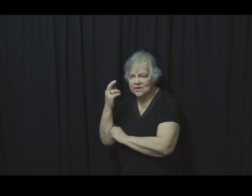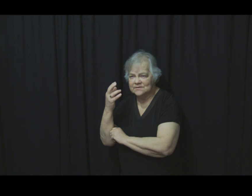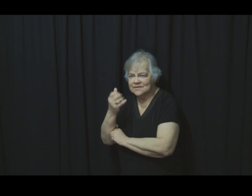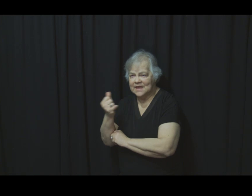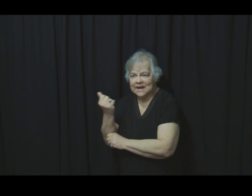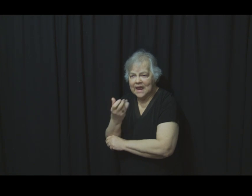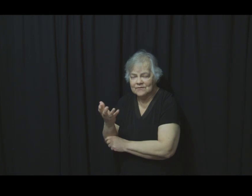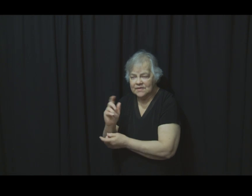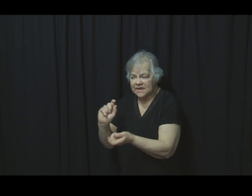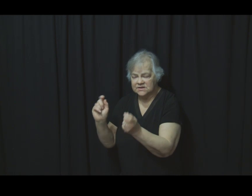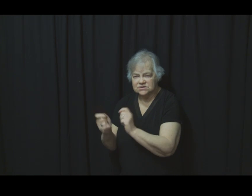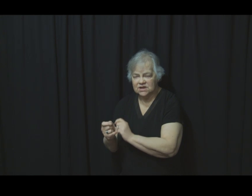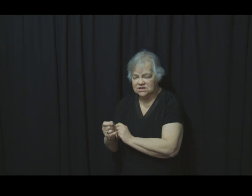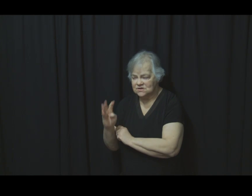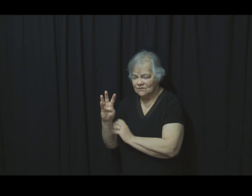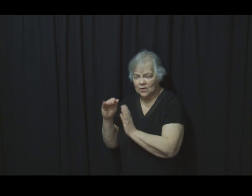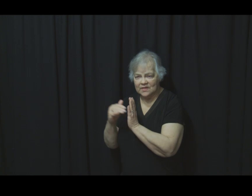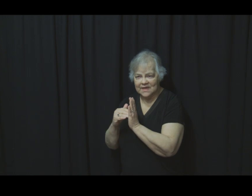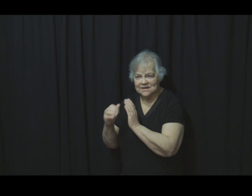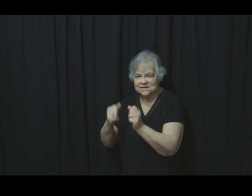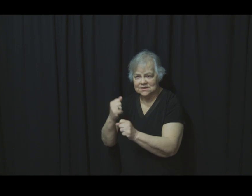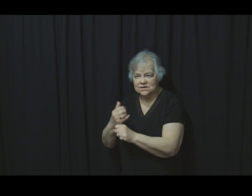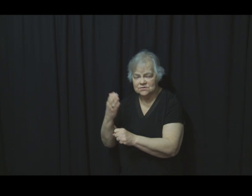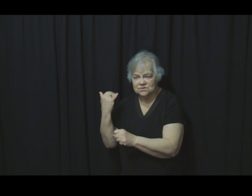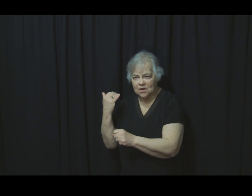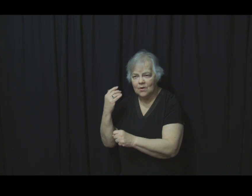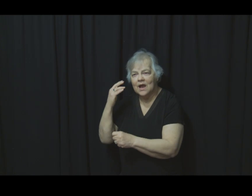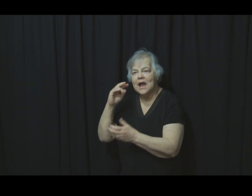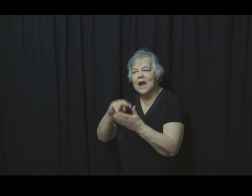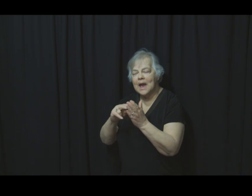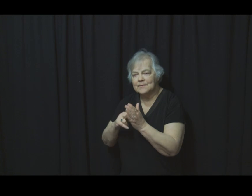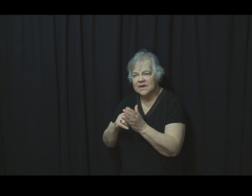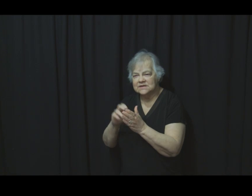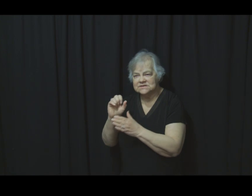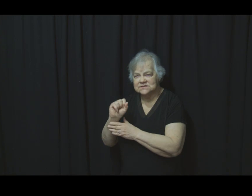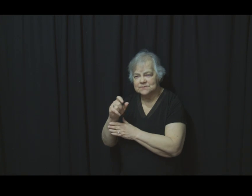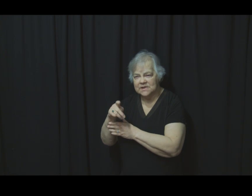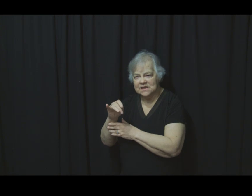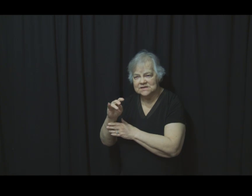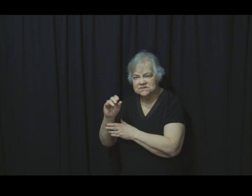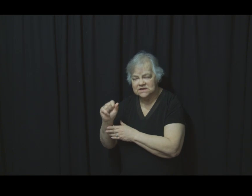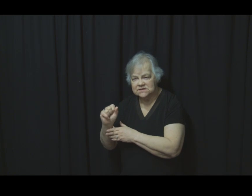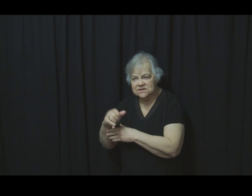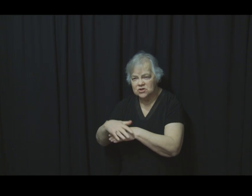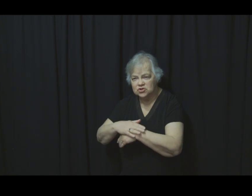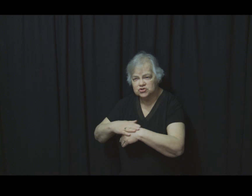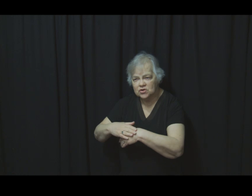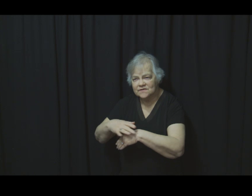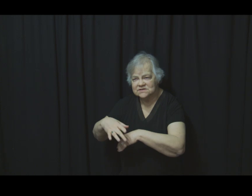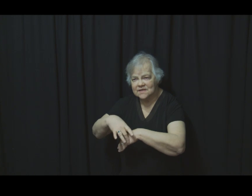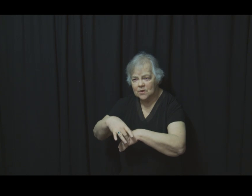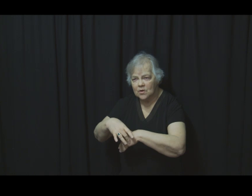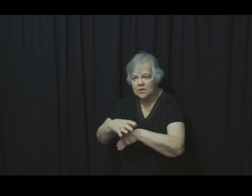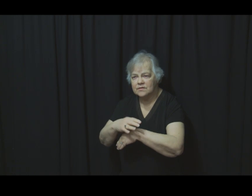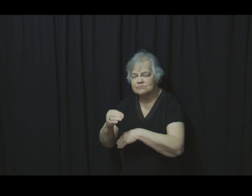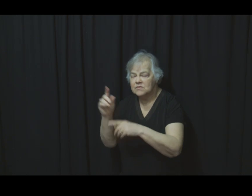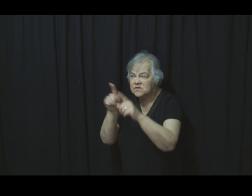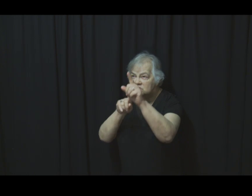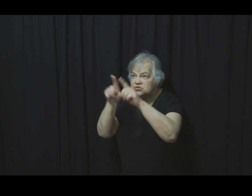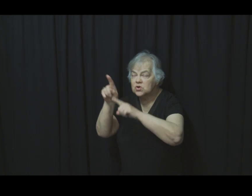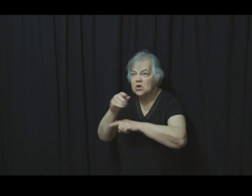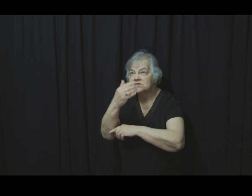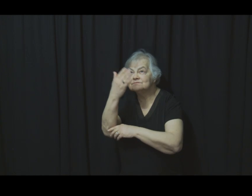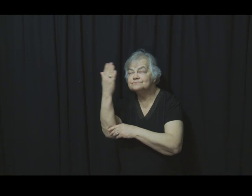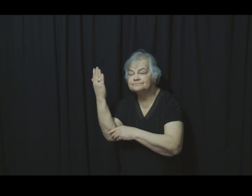everything changed 4,000 years ago. By everything, I mean the species, the surface of the earth, the stars in the